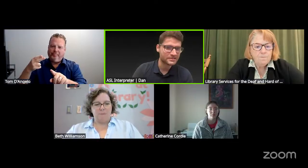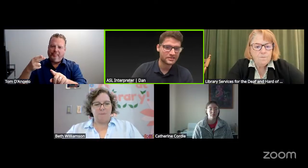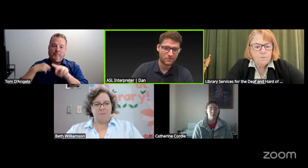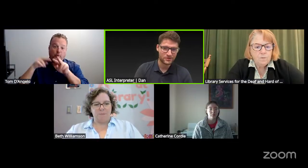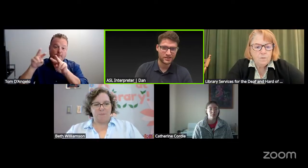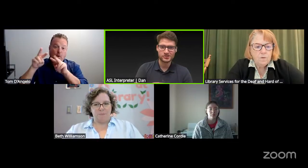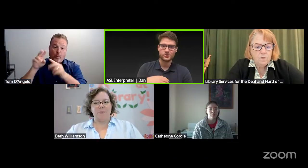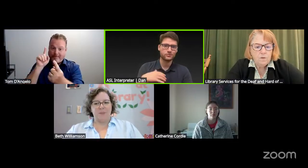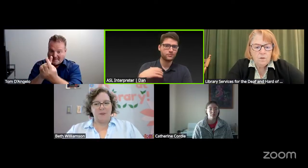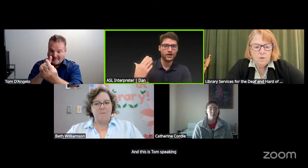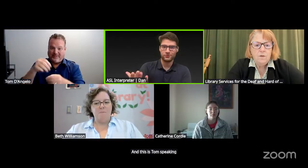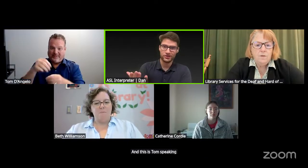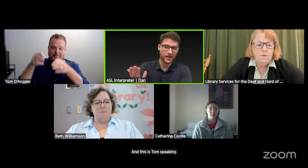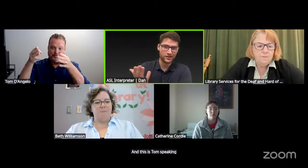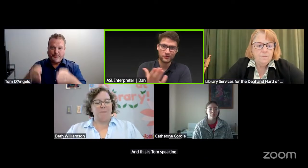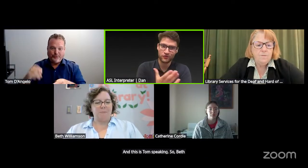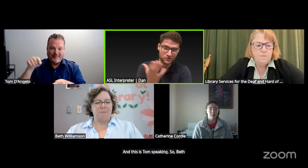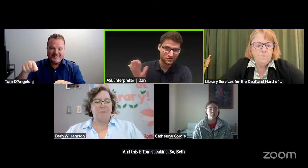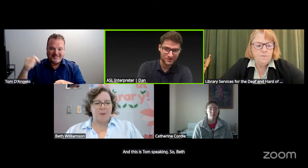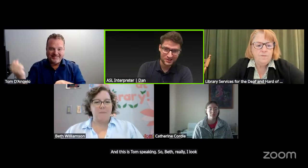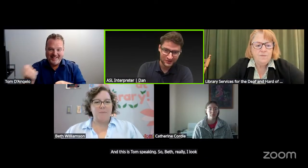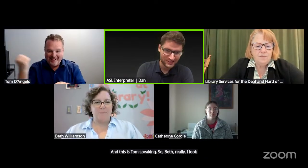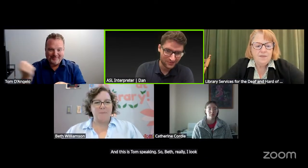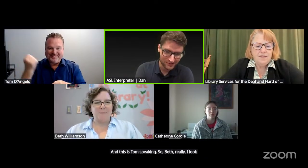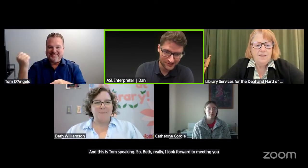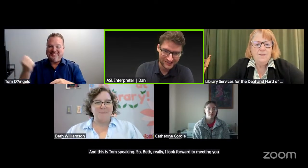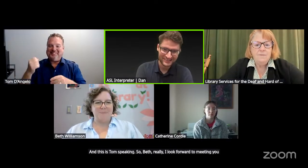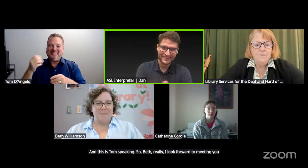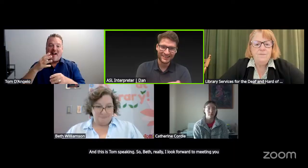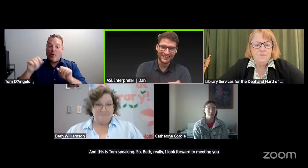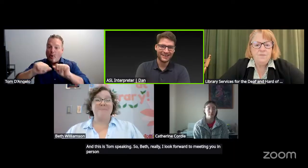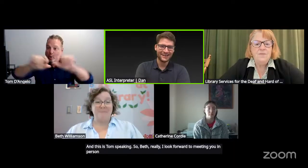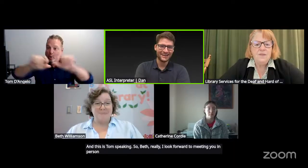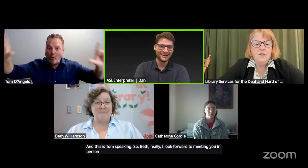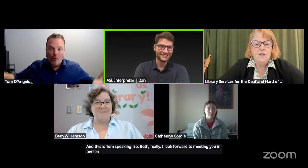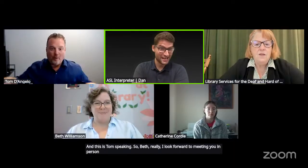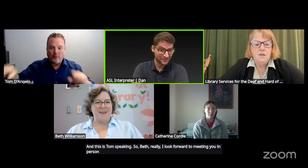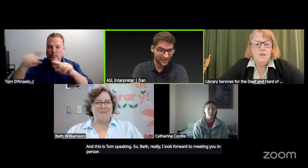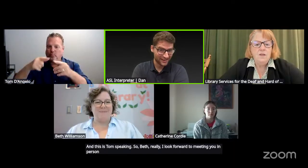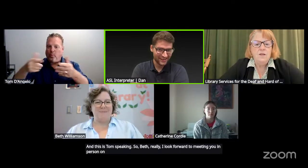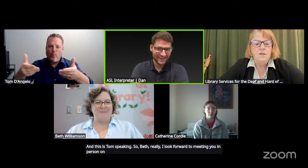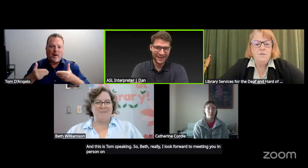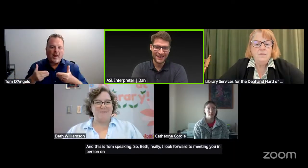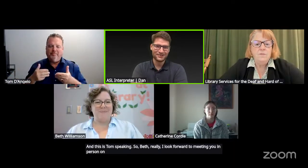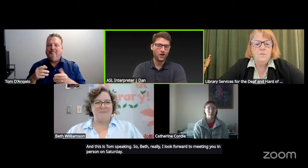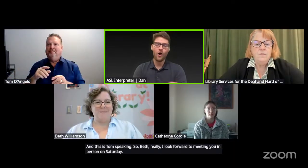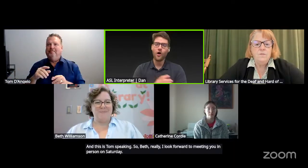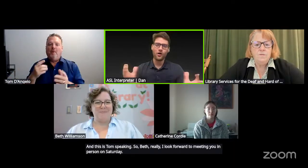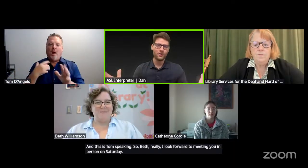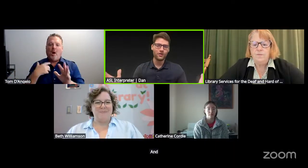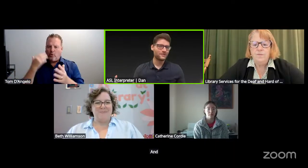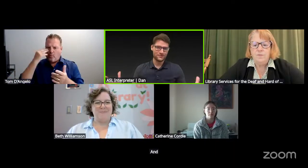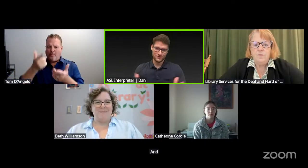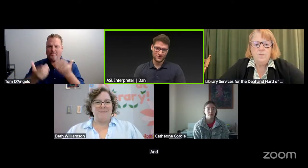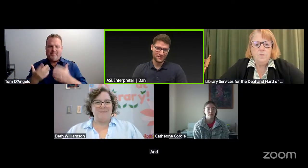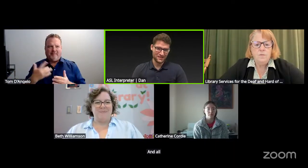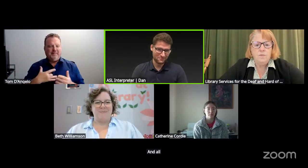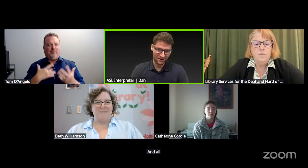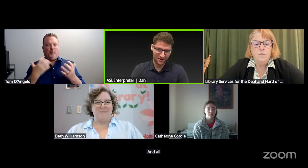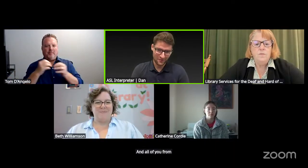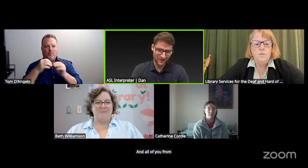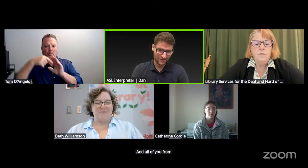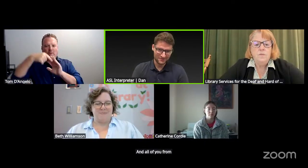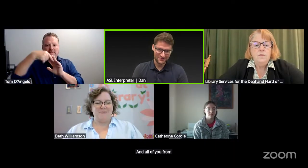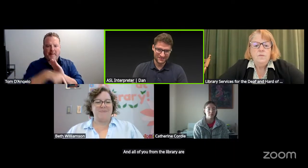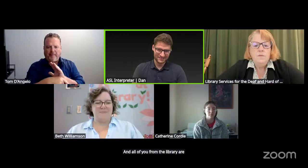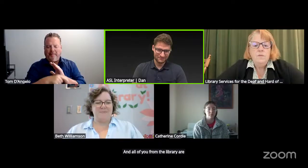And this is Tom speaking. So, Beth, really, I look forward to meeting you in person on Saturday, and all of you from the